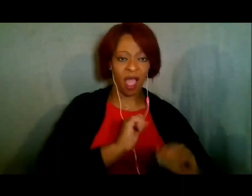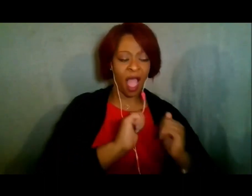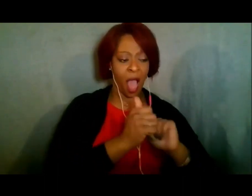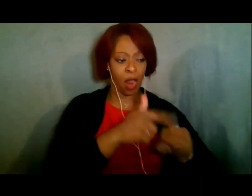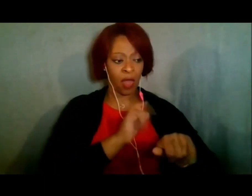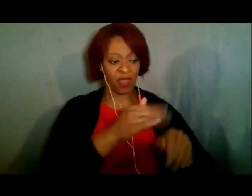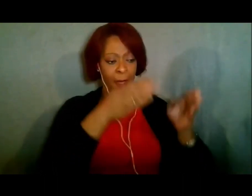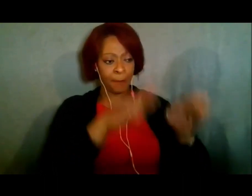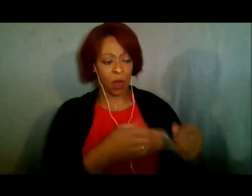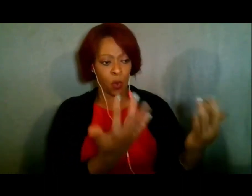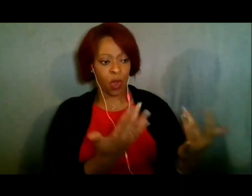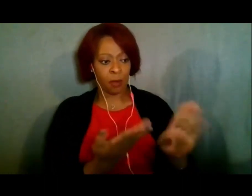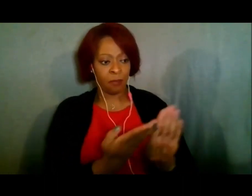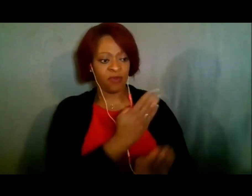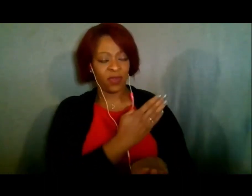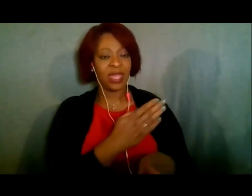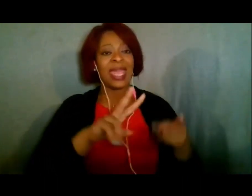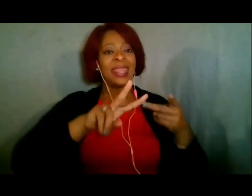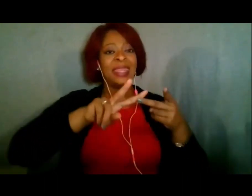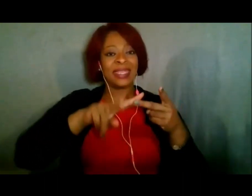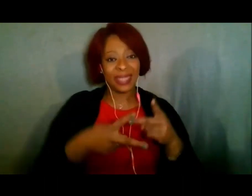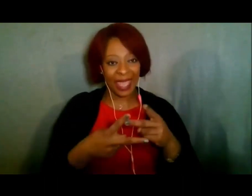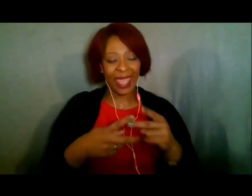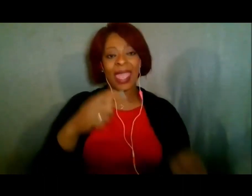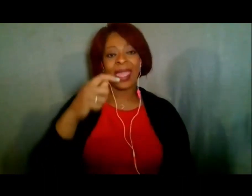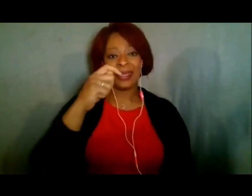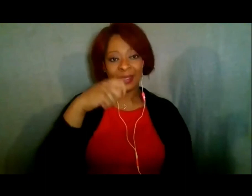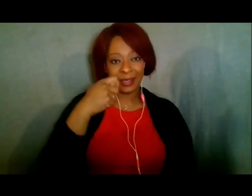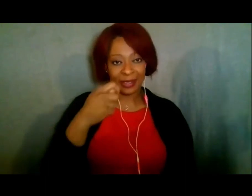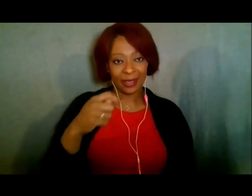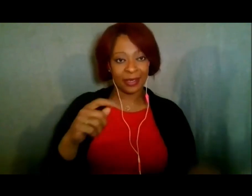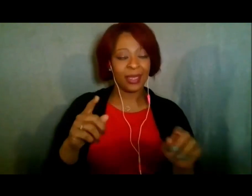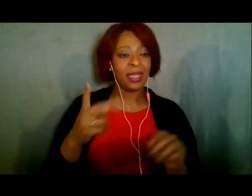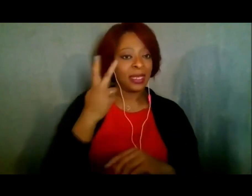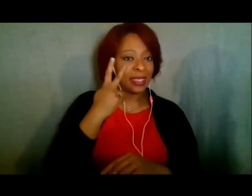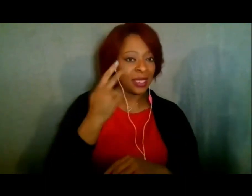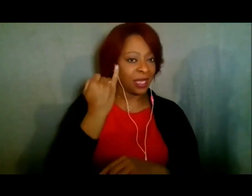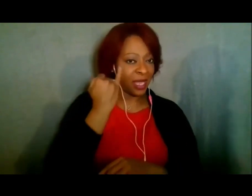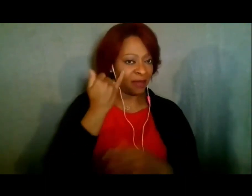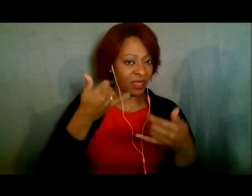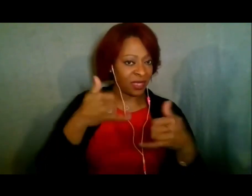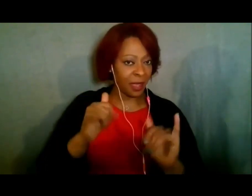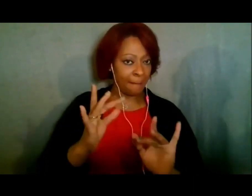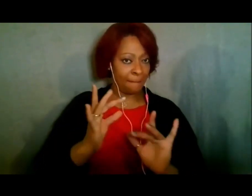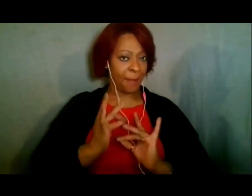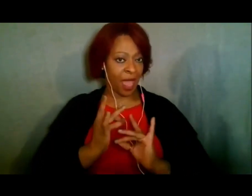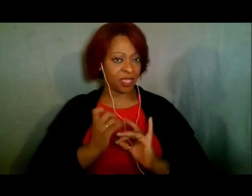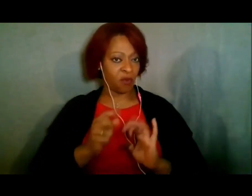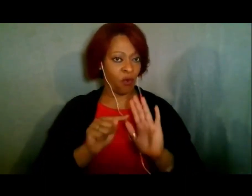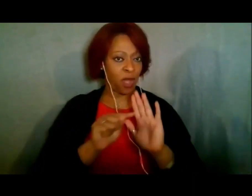person wait before taking a second test to see if they are still positive or negative?